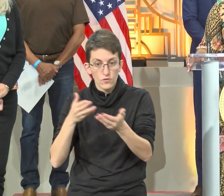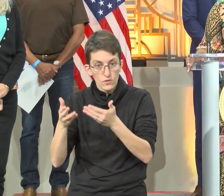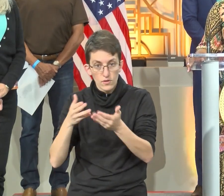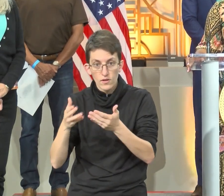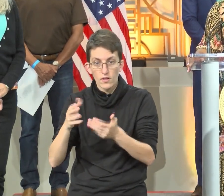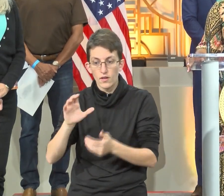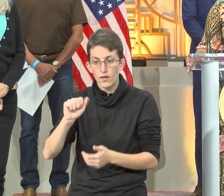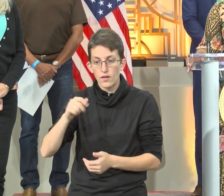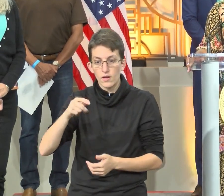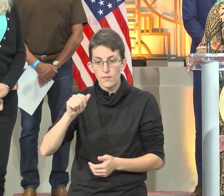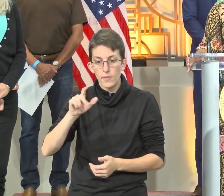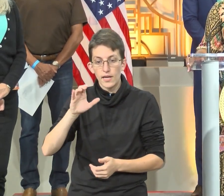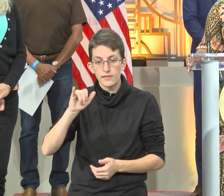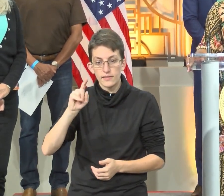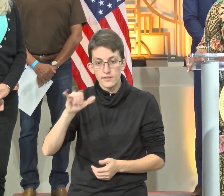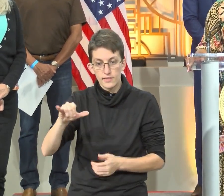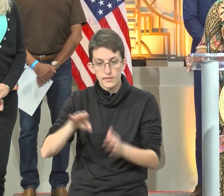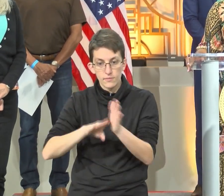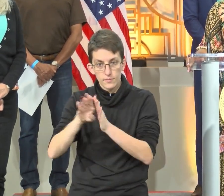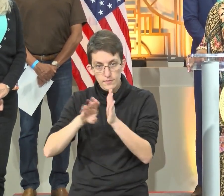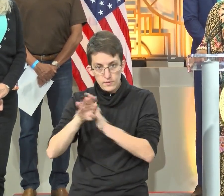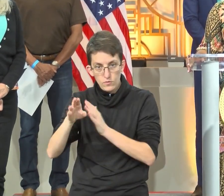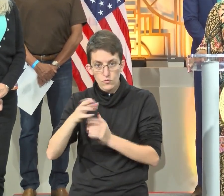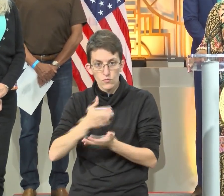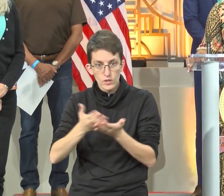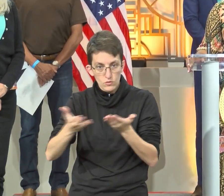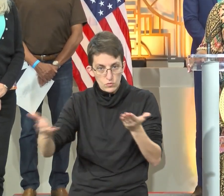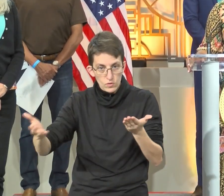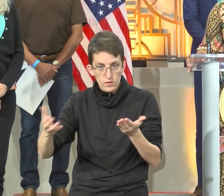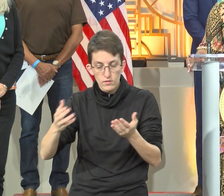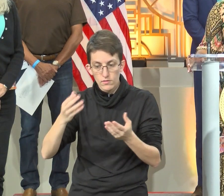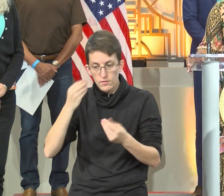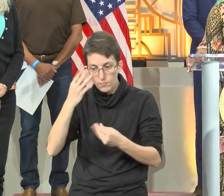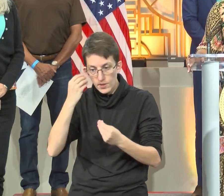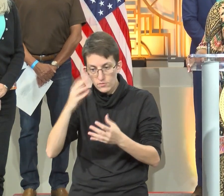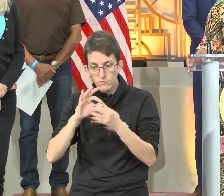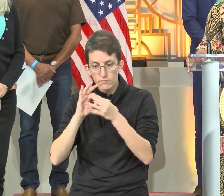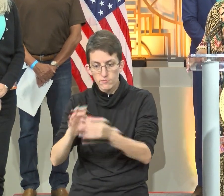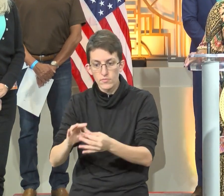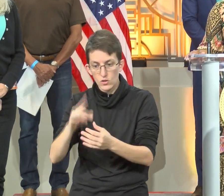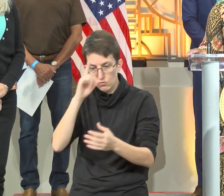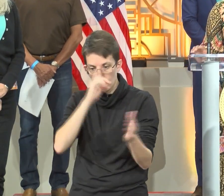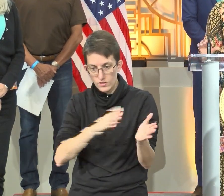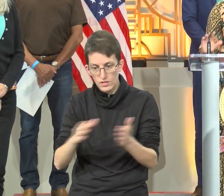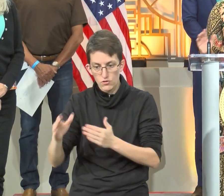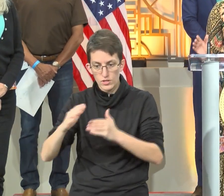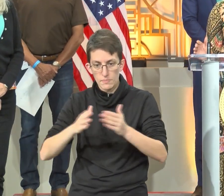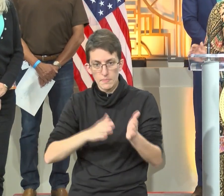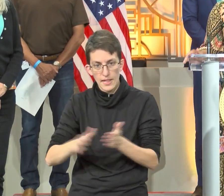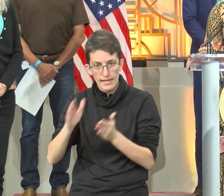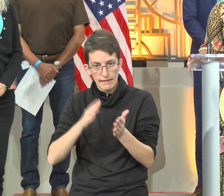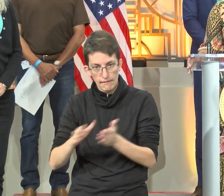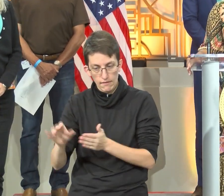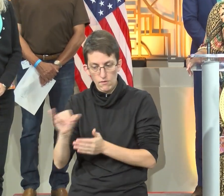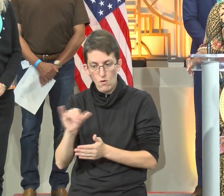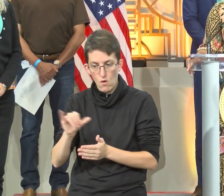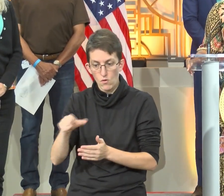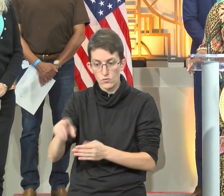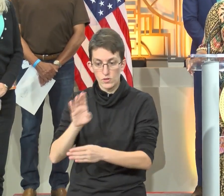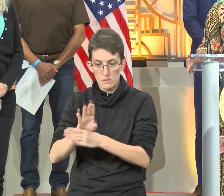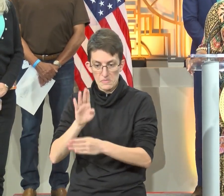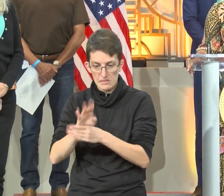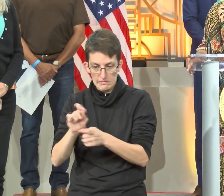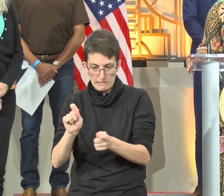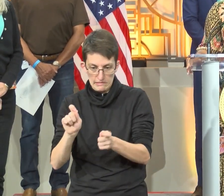building resources, information about strategic planning, as well as allowing their businesses to pivot to be able to